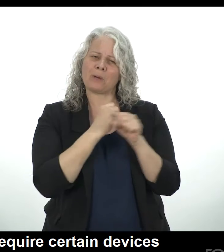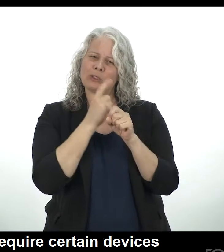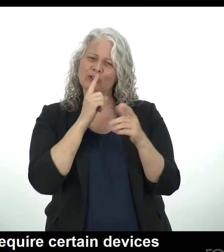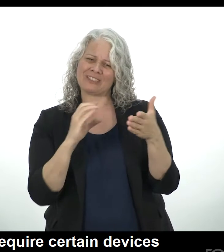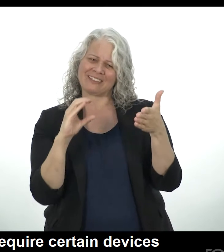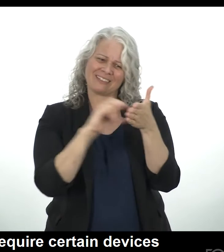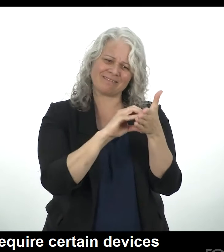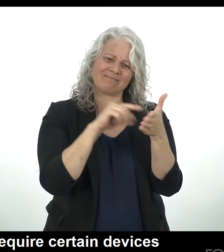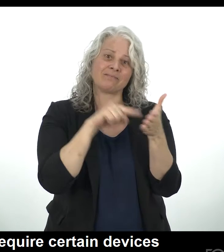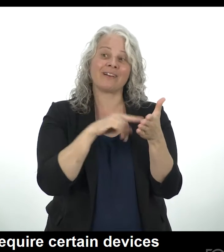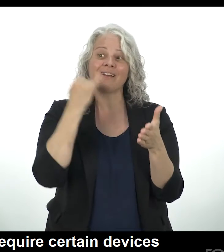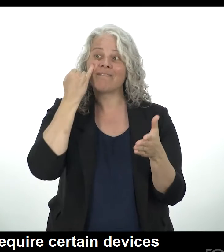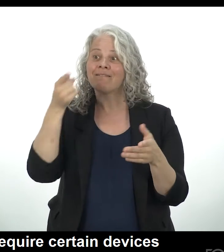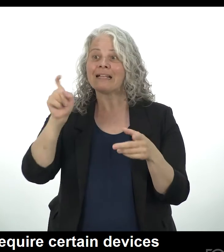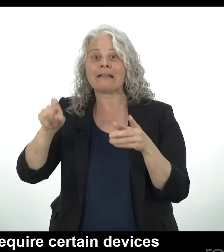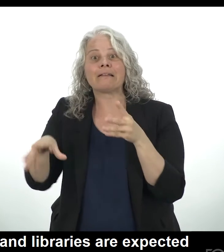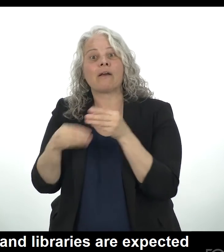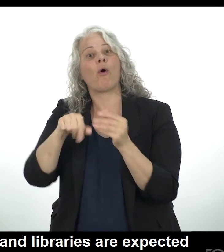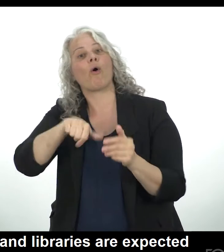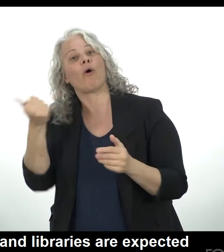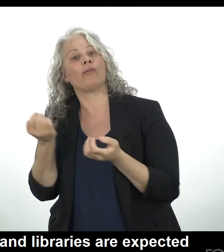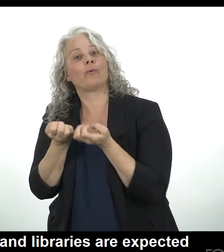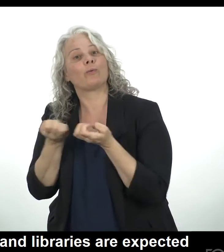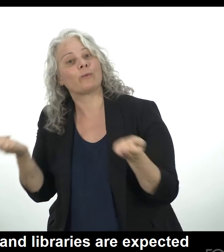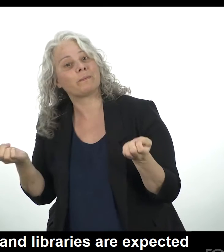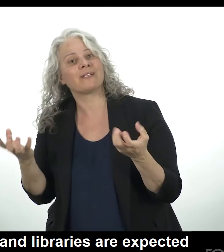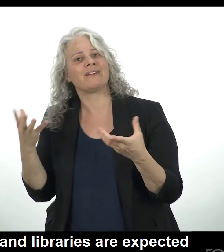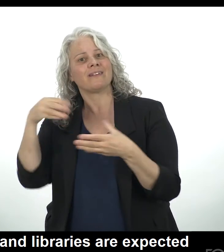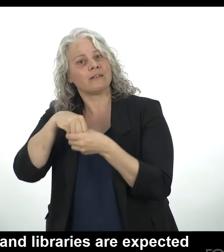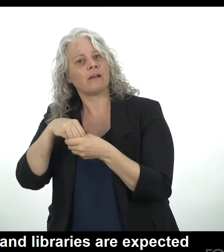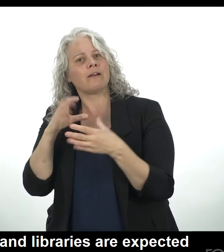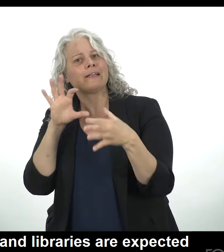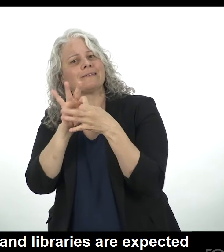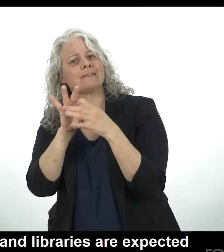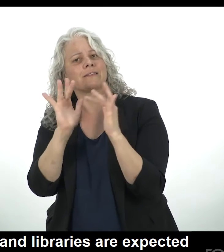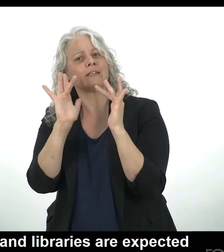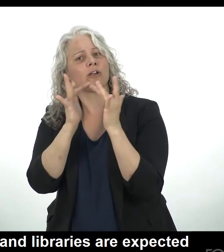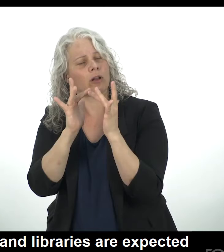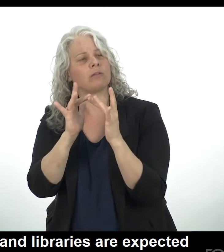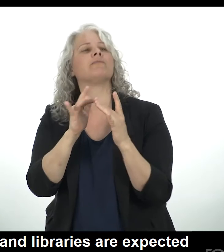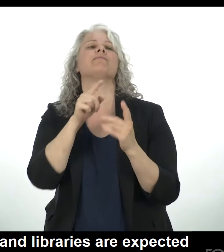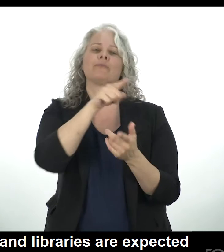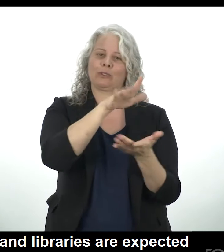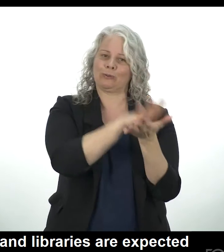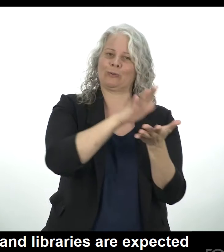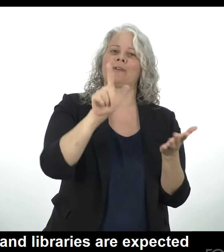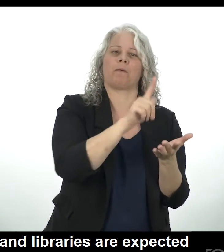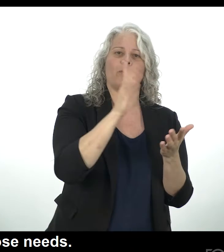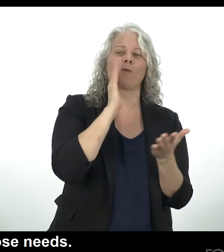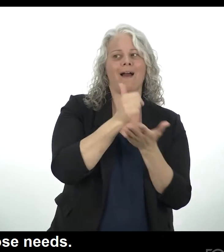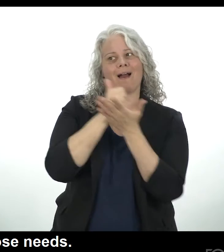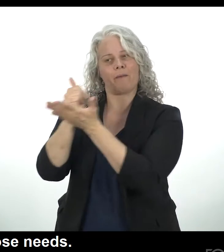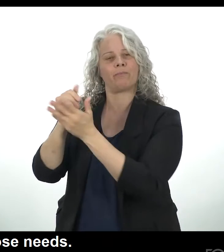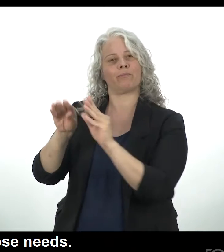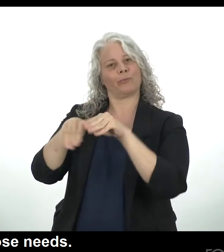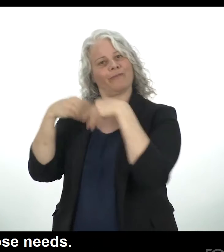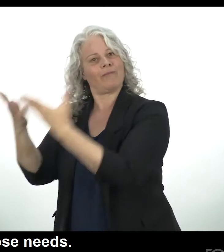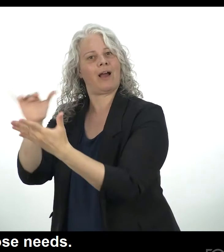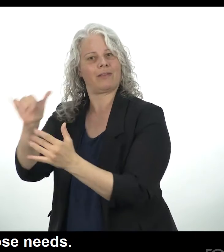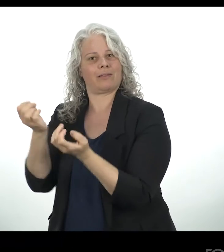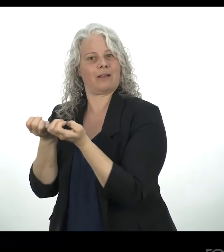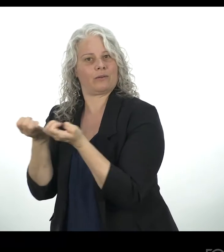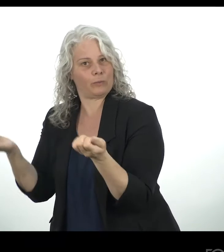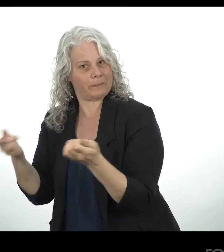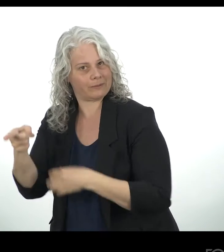with disabilities require certain devices to connect to the internet, schools and libraries are expected to accommodate